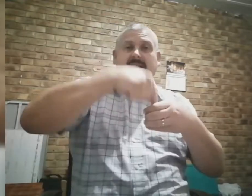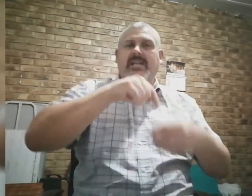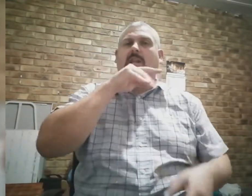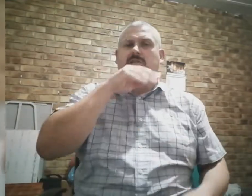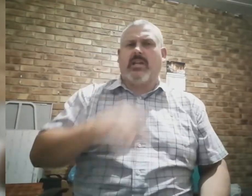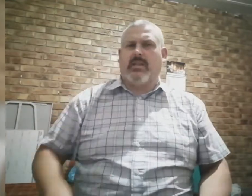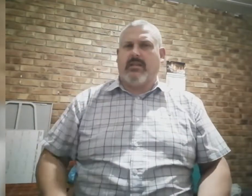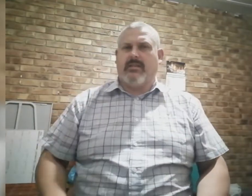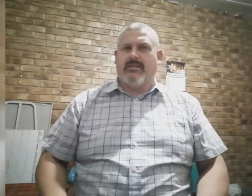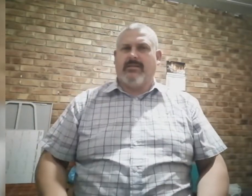inside is dirty.